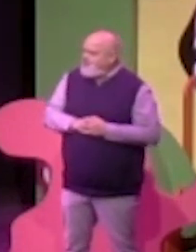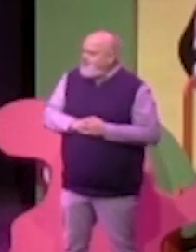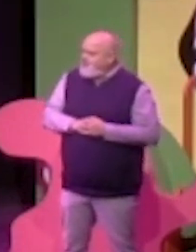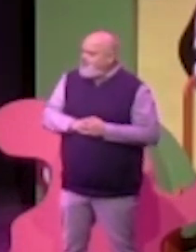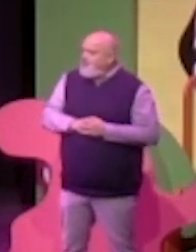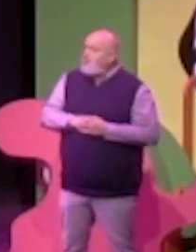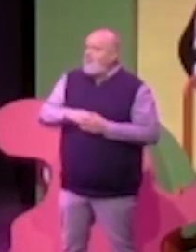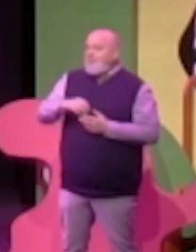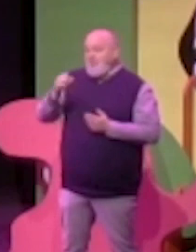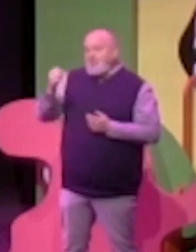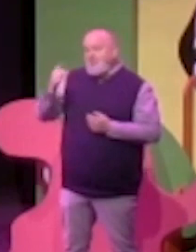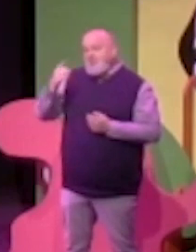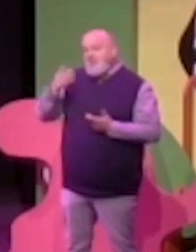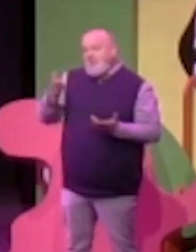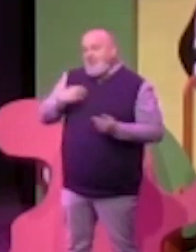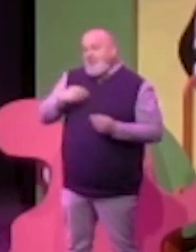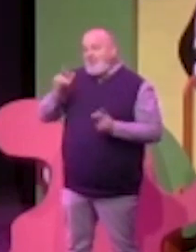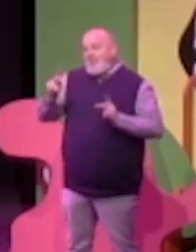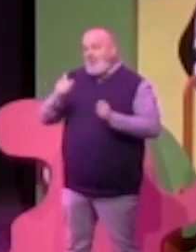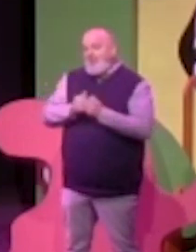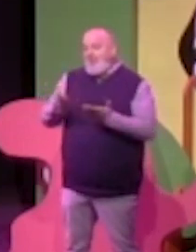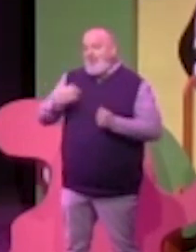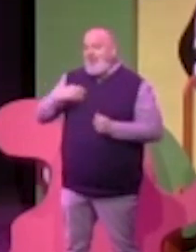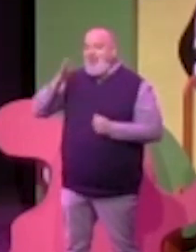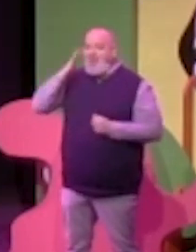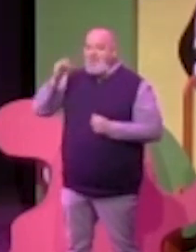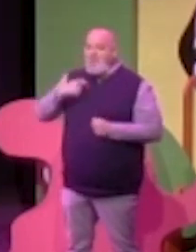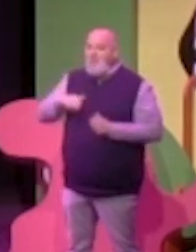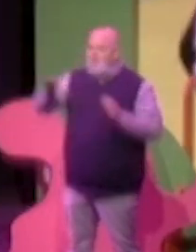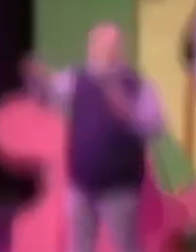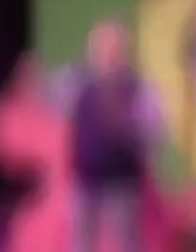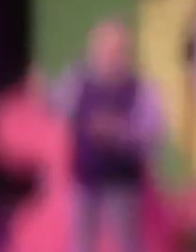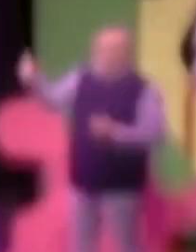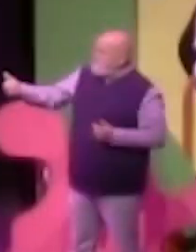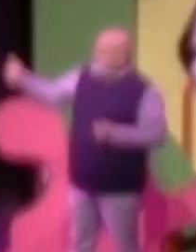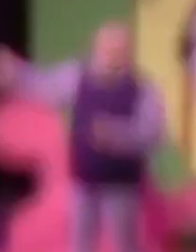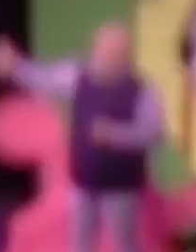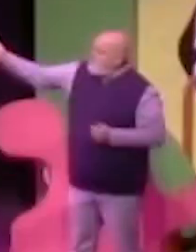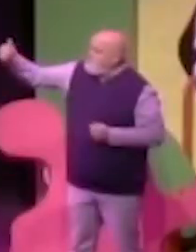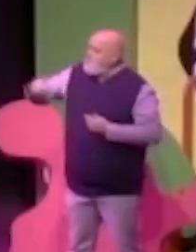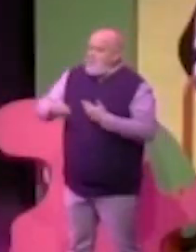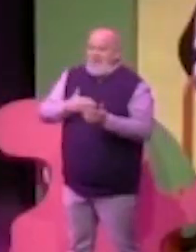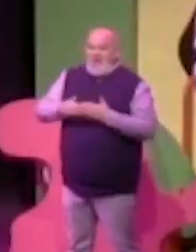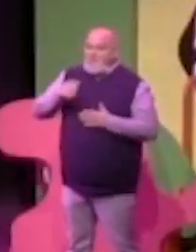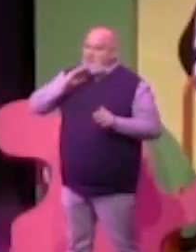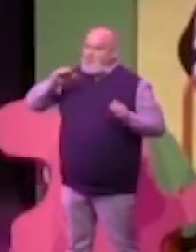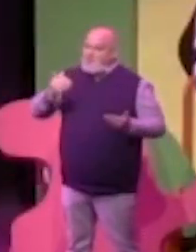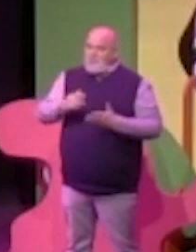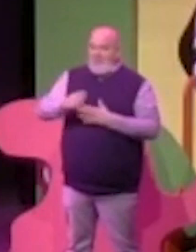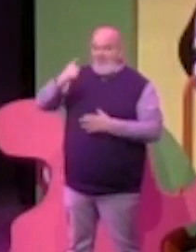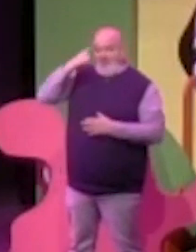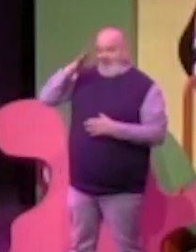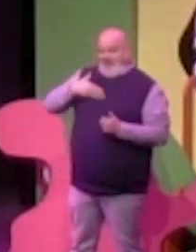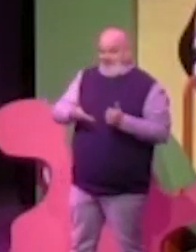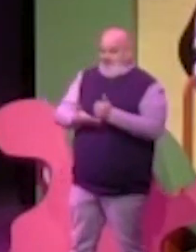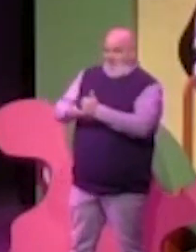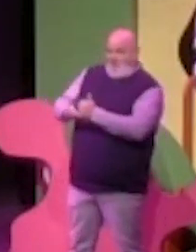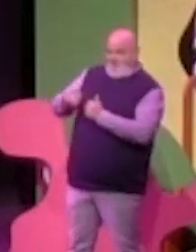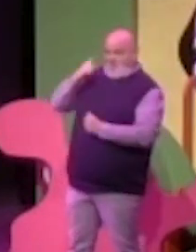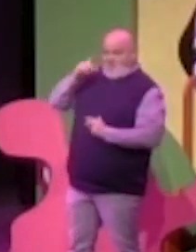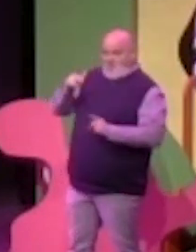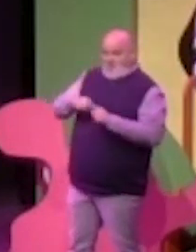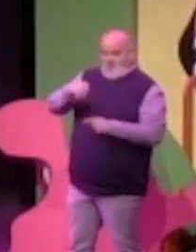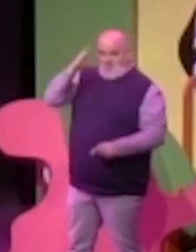in California. So I'm gonna ask our panelists to introduce themselves, whatever introduction you think is helpful for people to